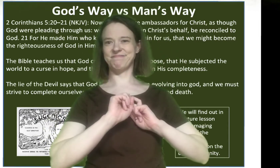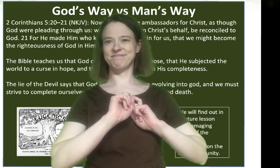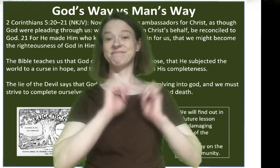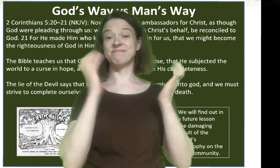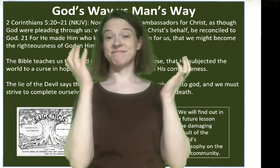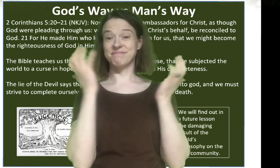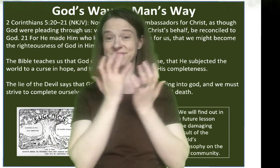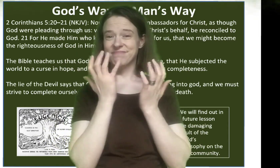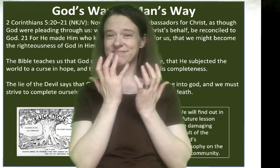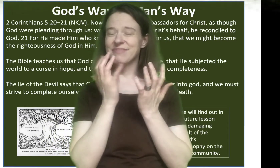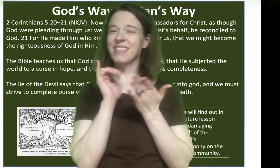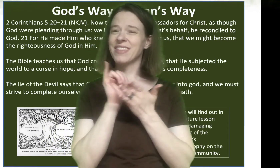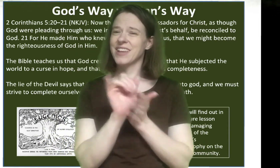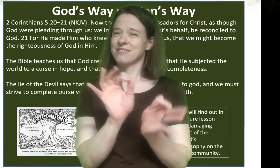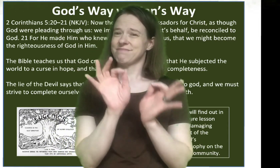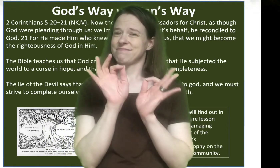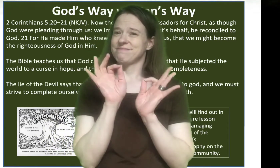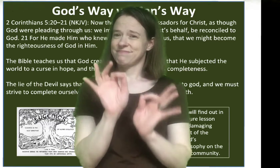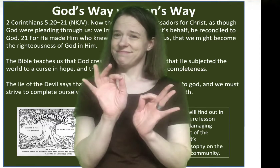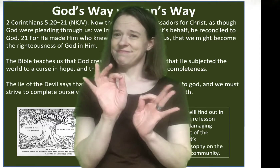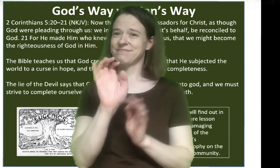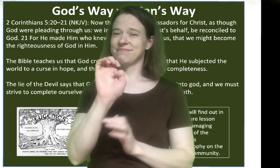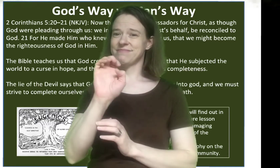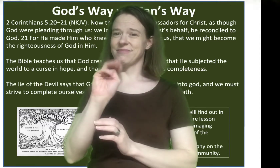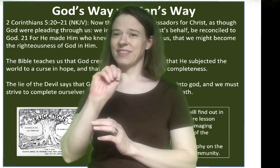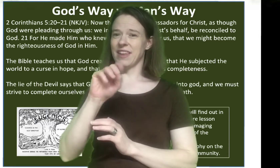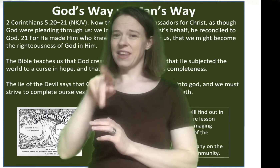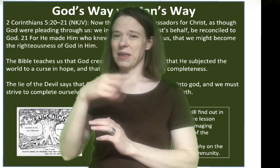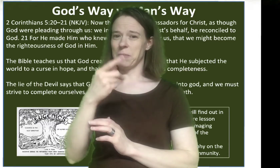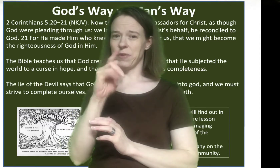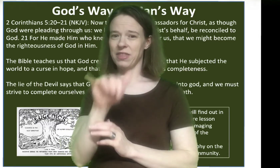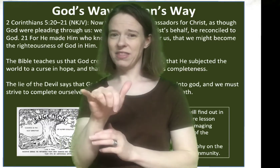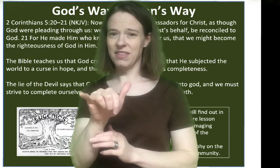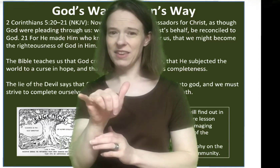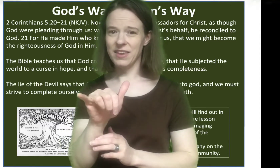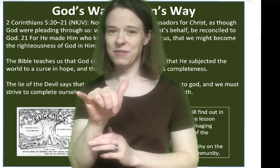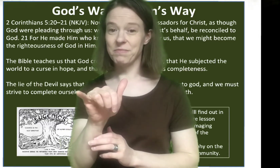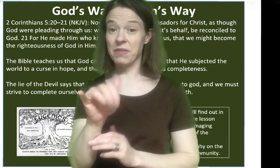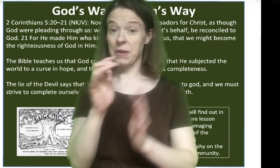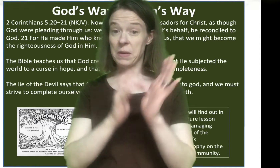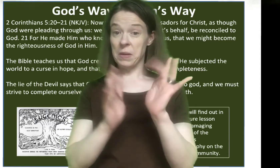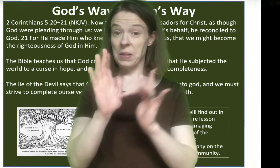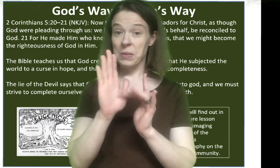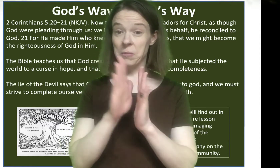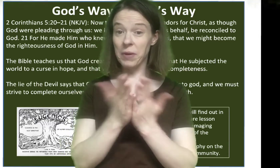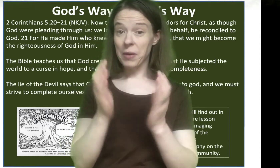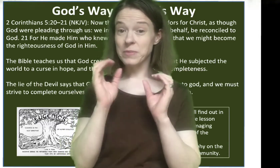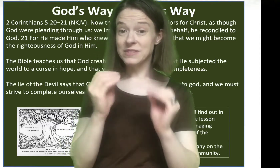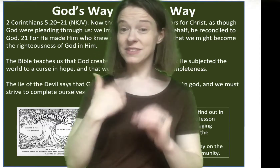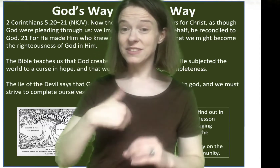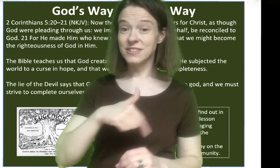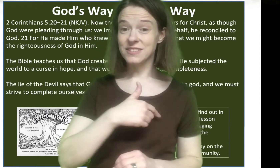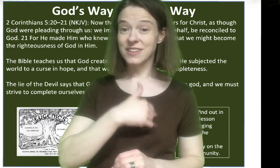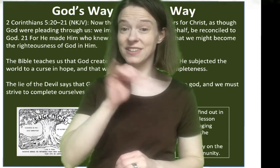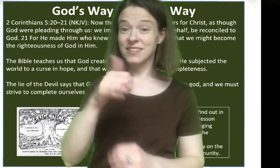was given to us. Wow, that is perfect empathy. The Bible teaches